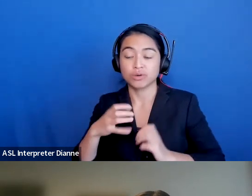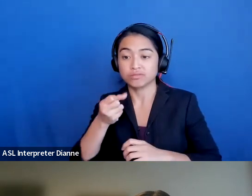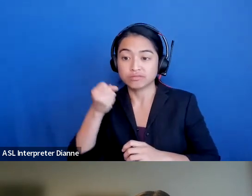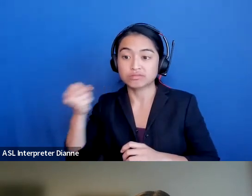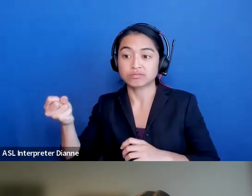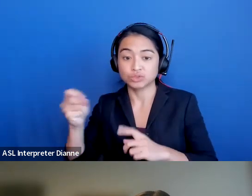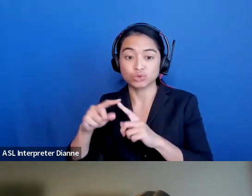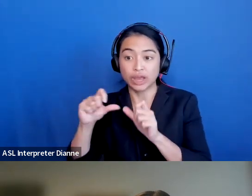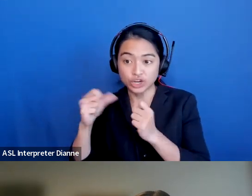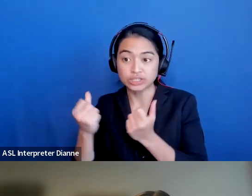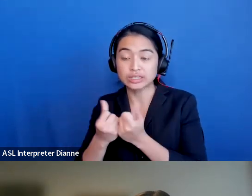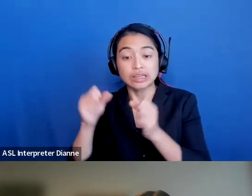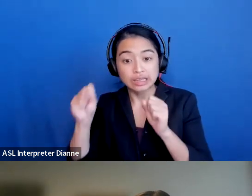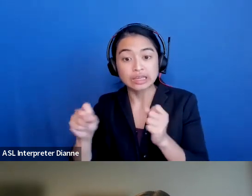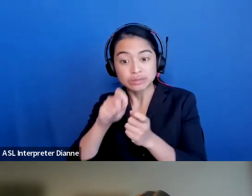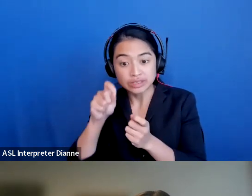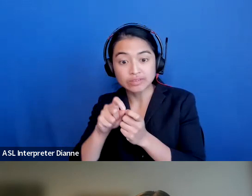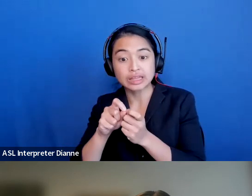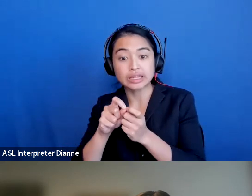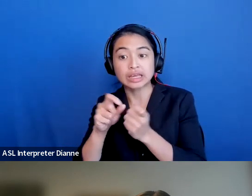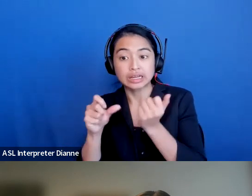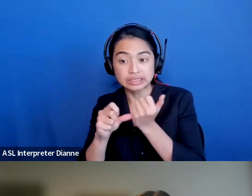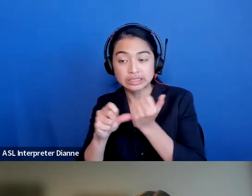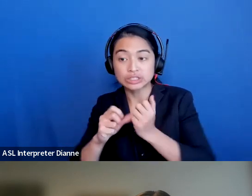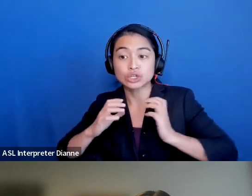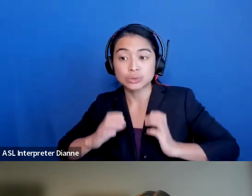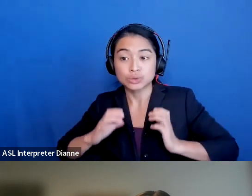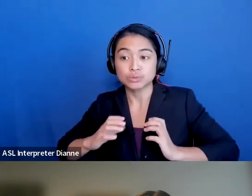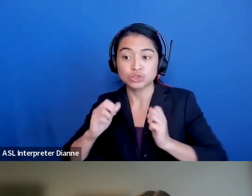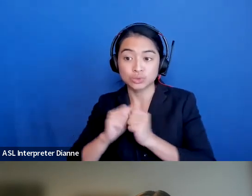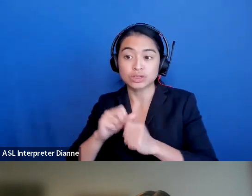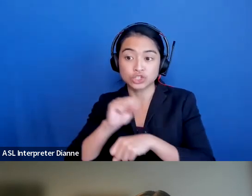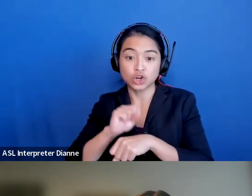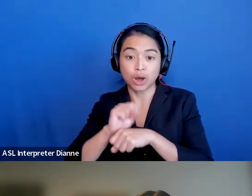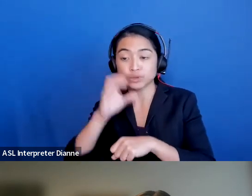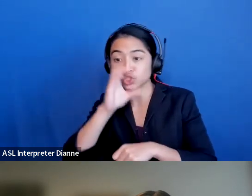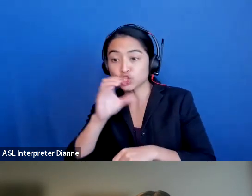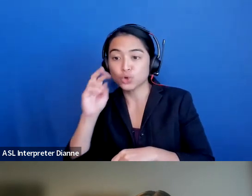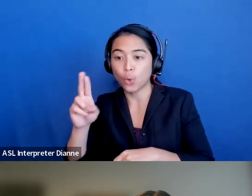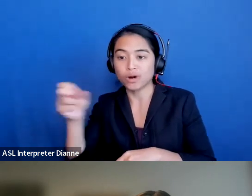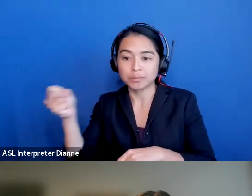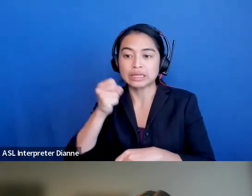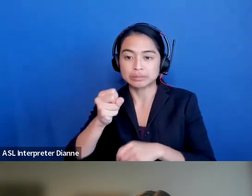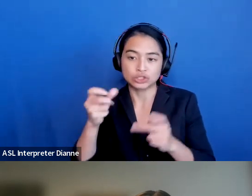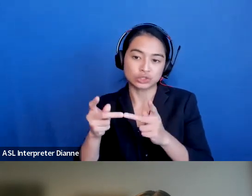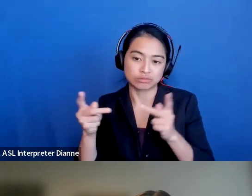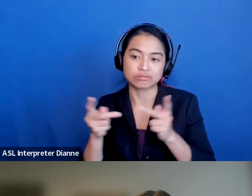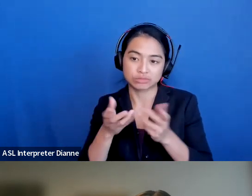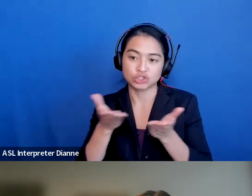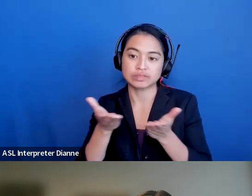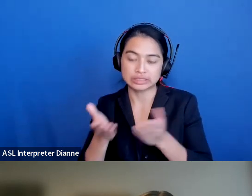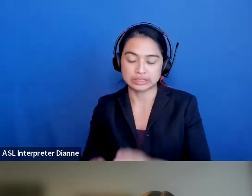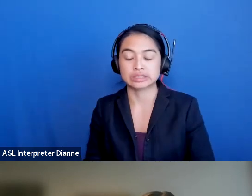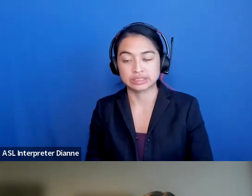can specifically assist consumers with their job search or placement services. And